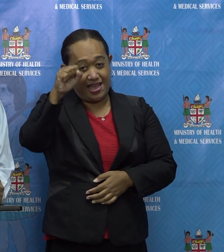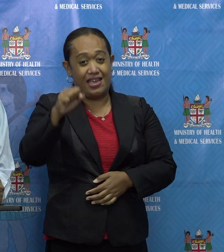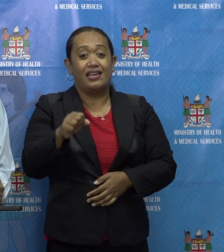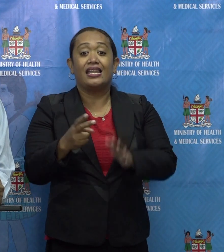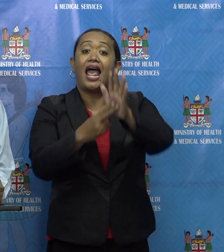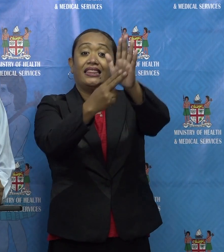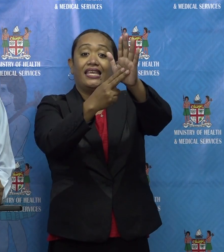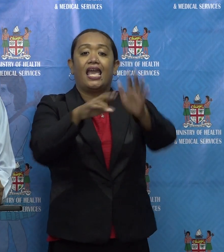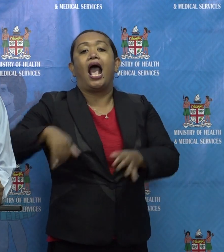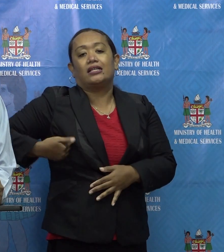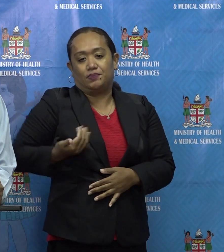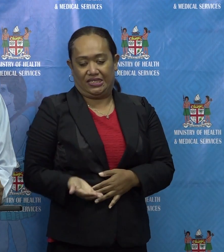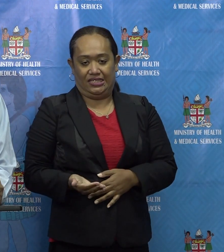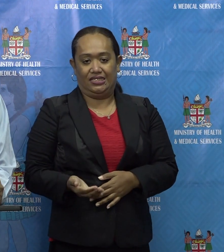Nandi.